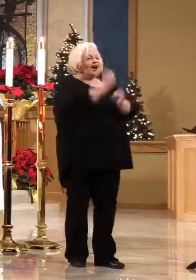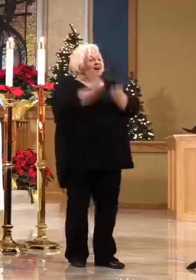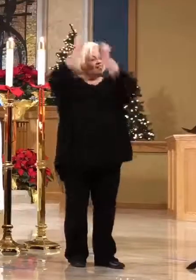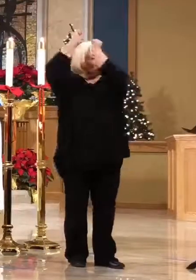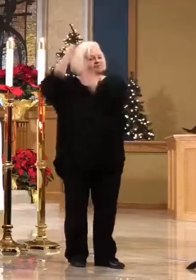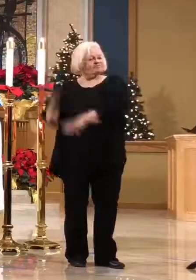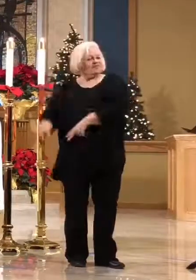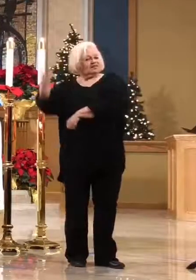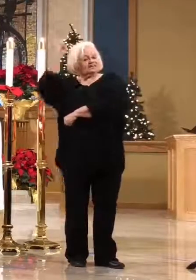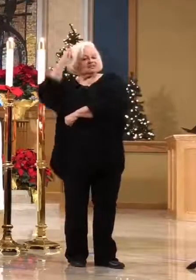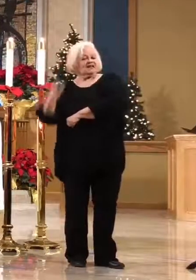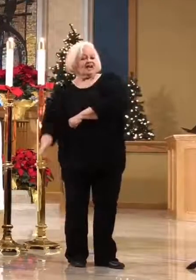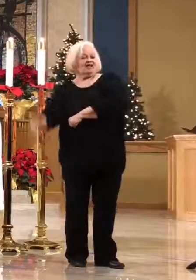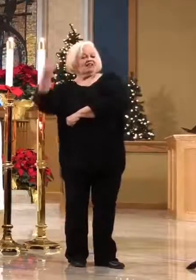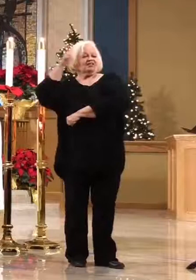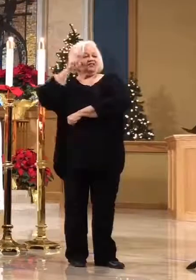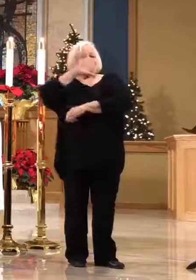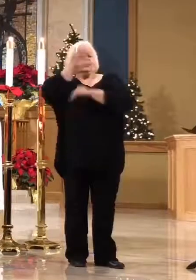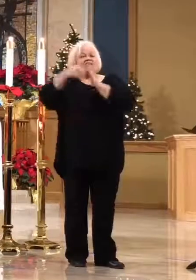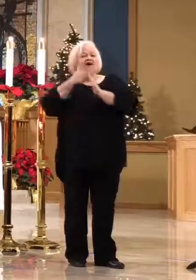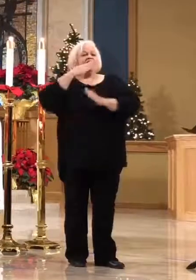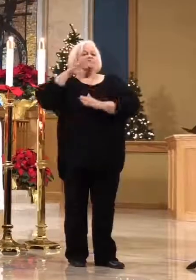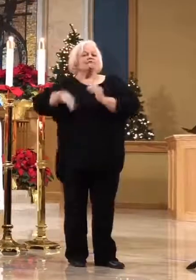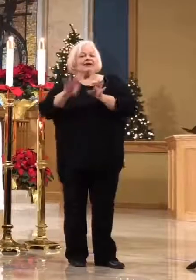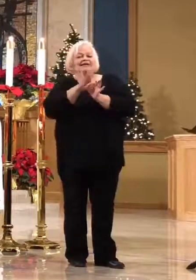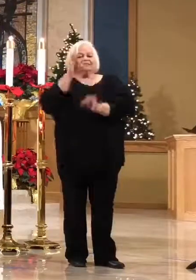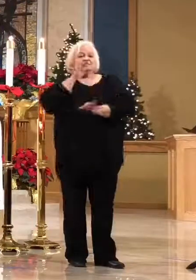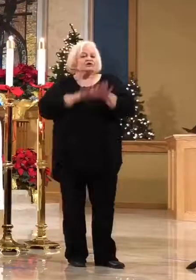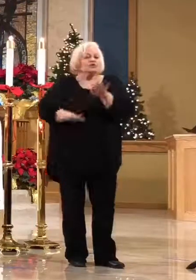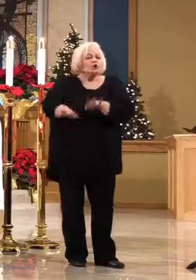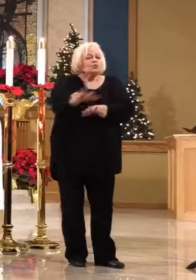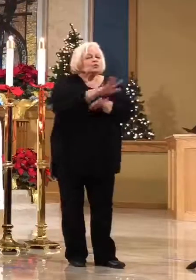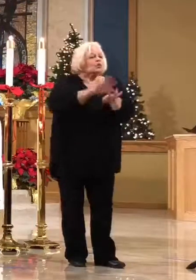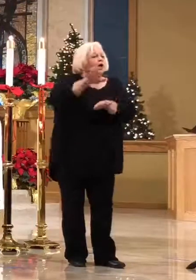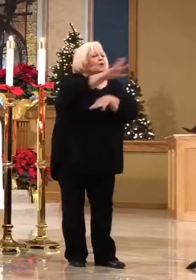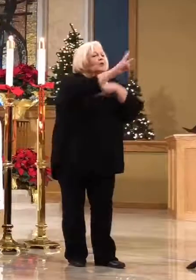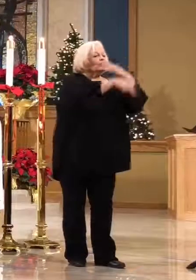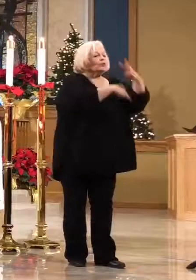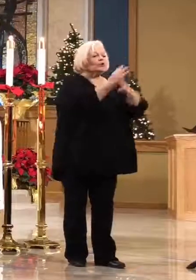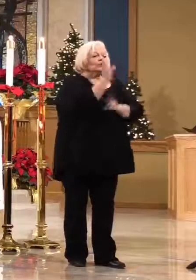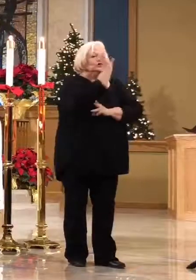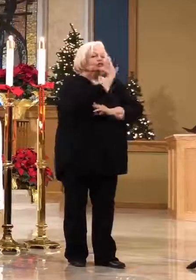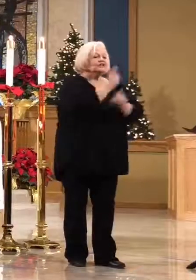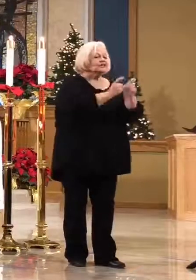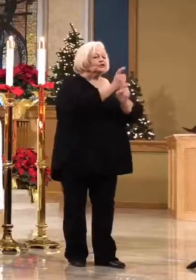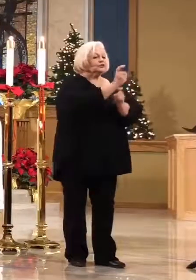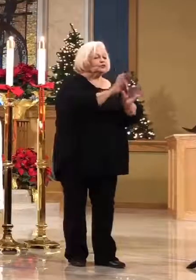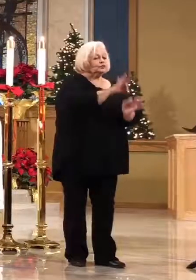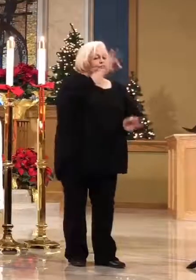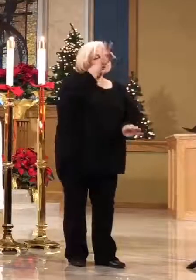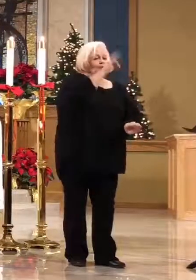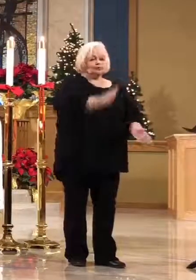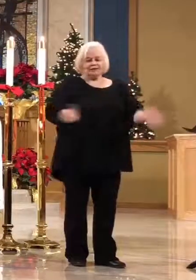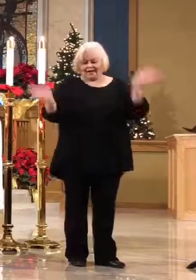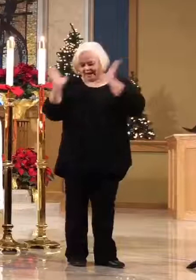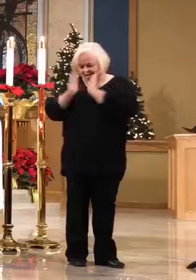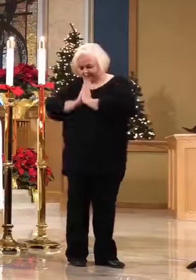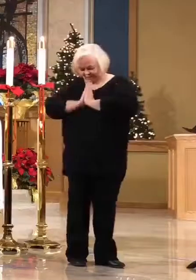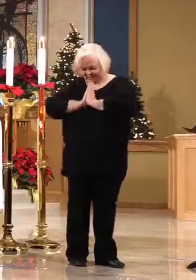hell Satan and all of the evil spirits who prowl about this world seeking the ruin of souls. Amen.